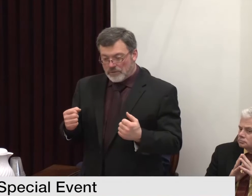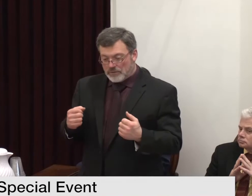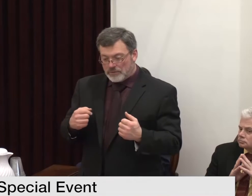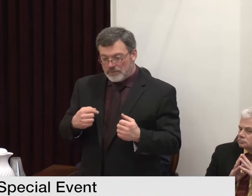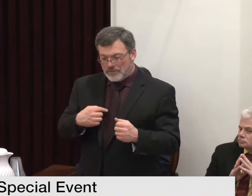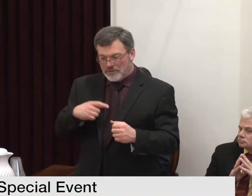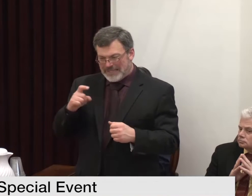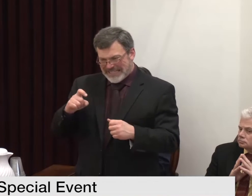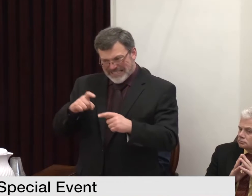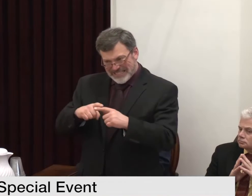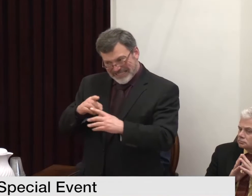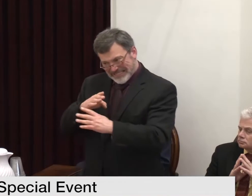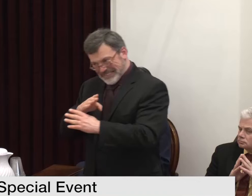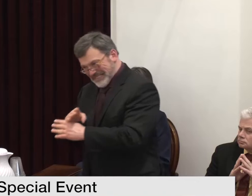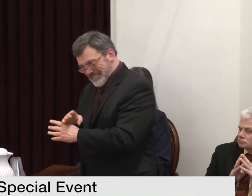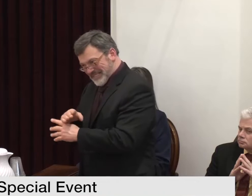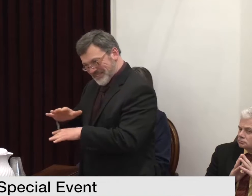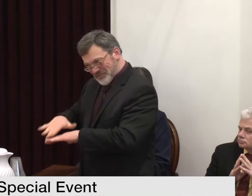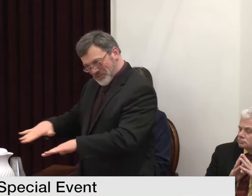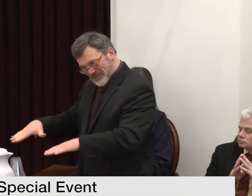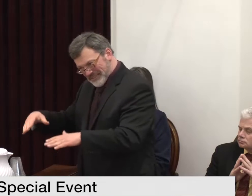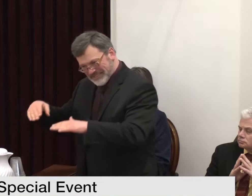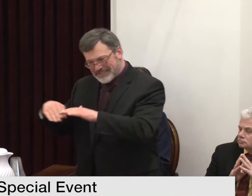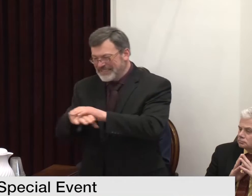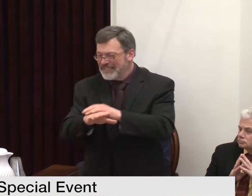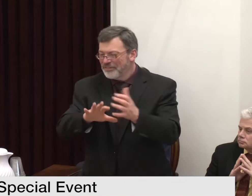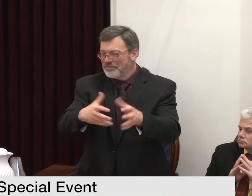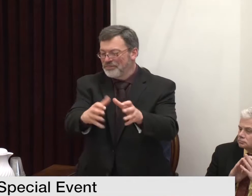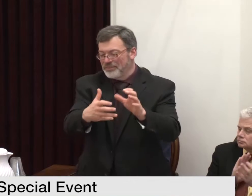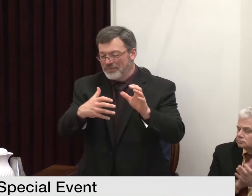entering this harmful cycle in the first place.